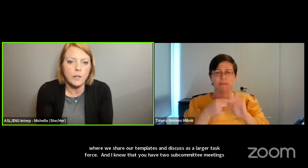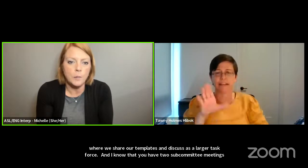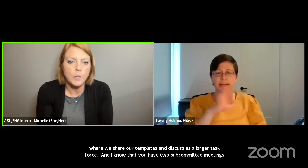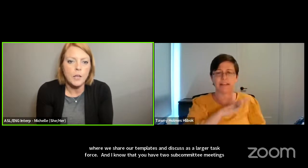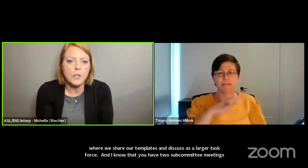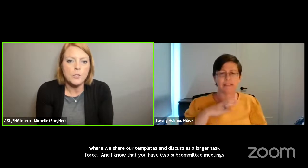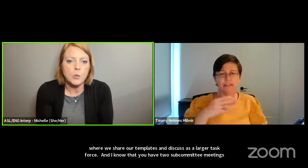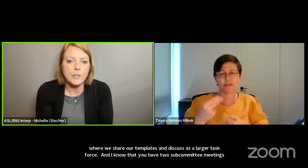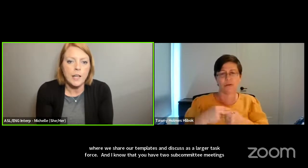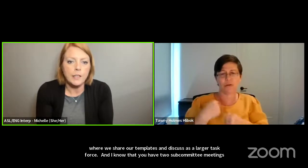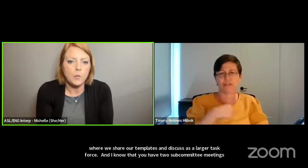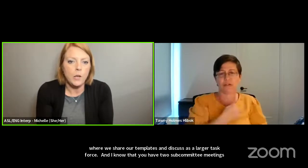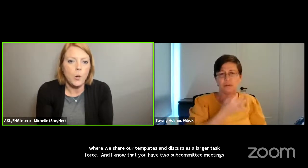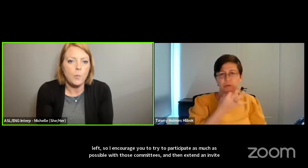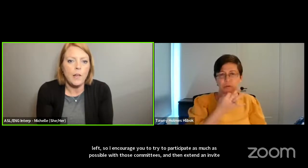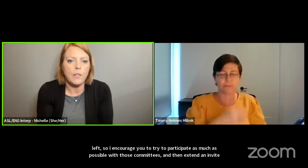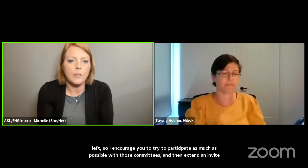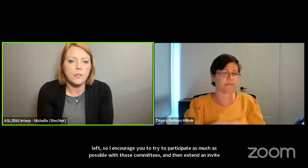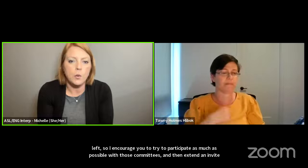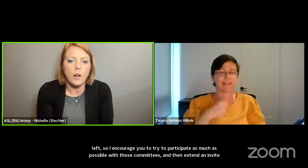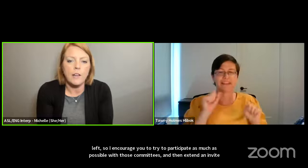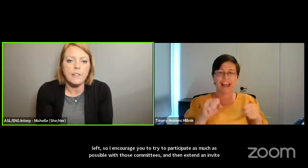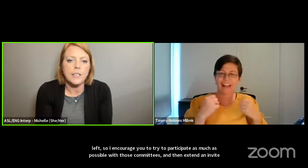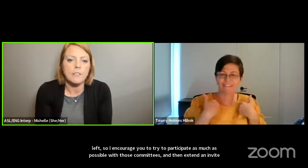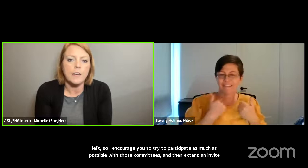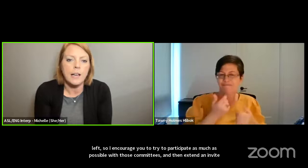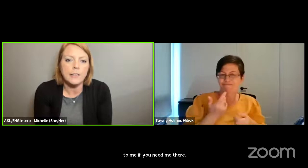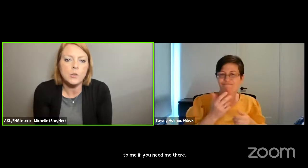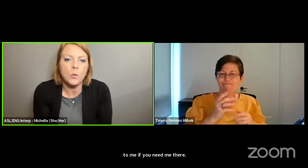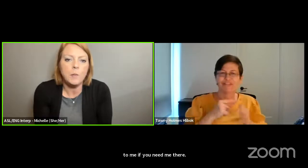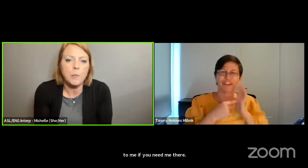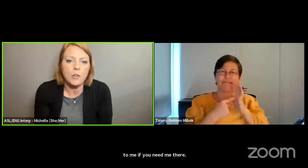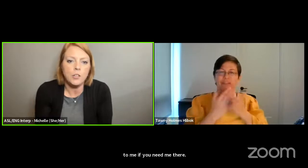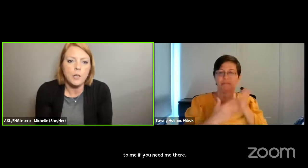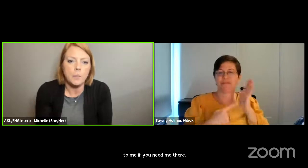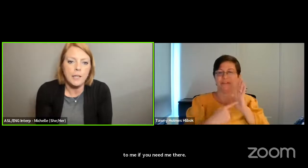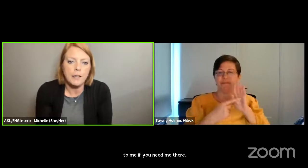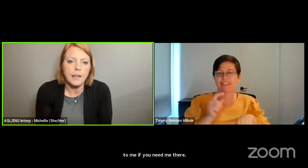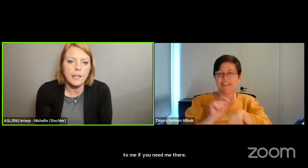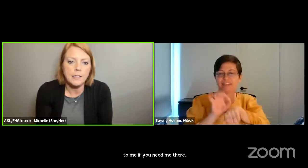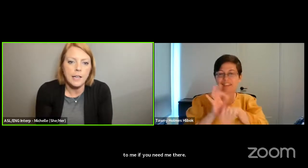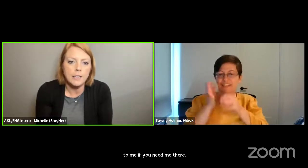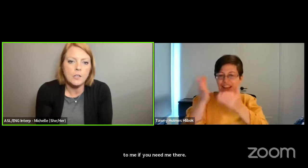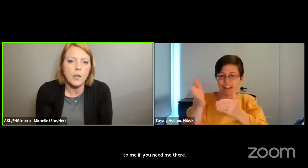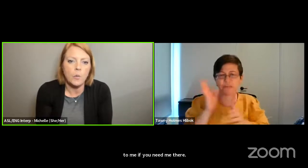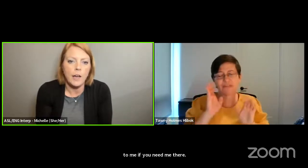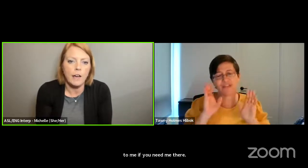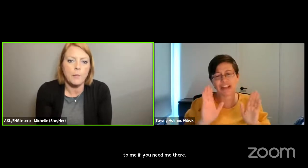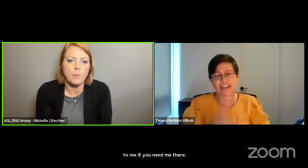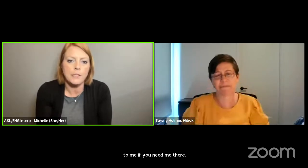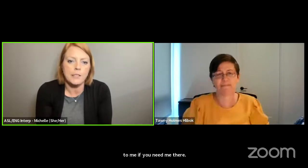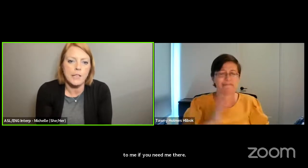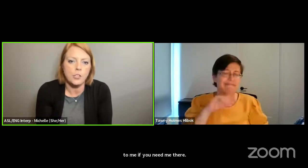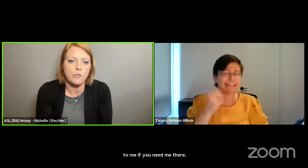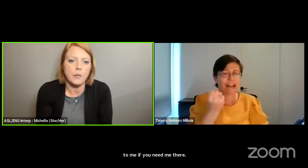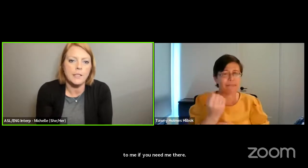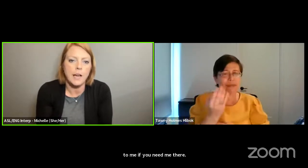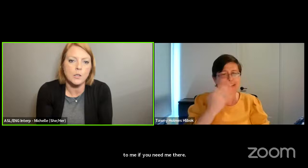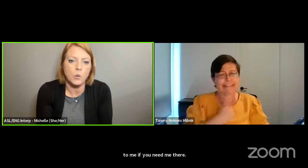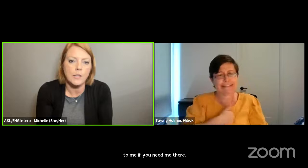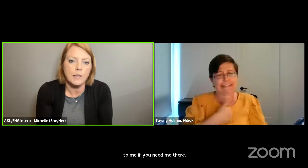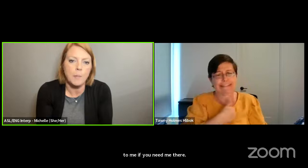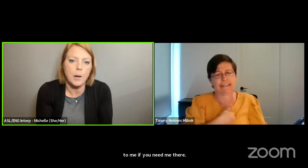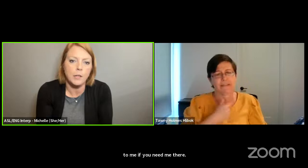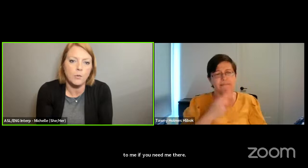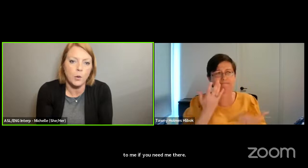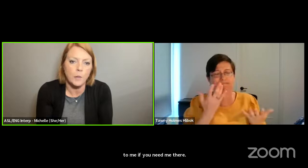of you are welcome to attend, and we hope that you all have identified at least one member of your committee that can attend so that we have representation from the